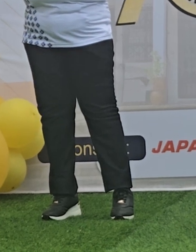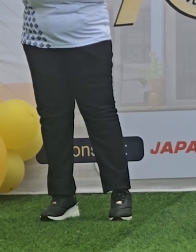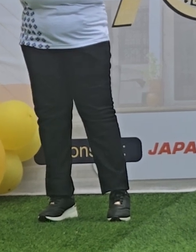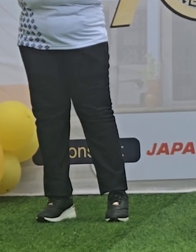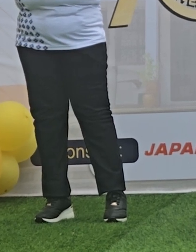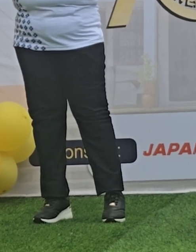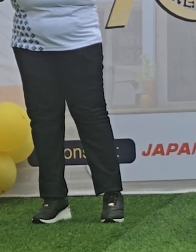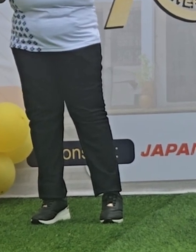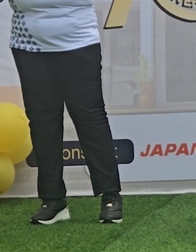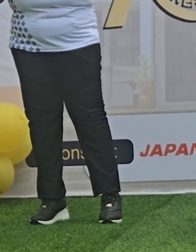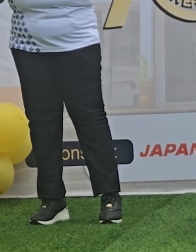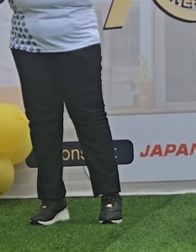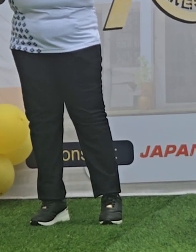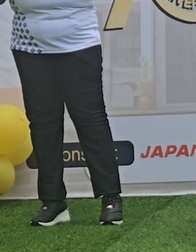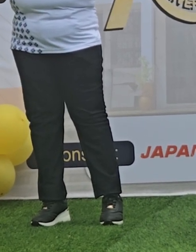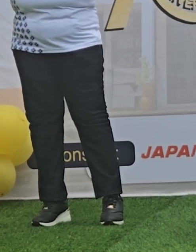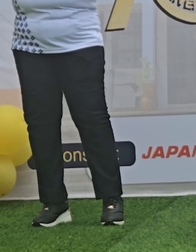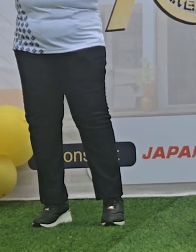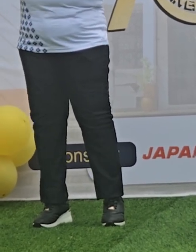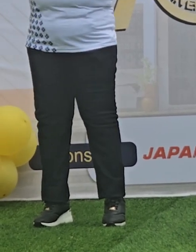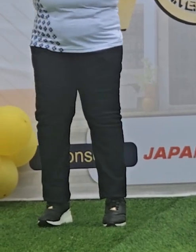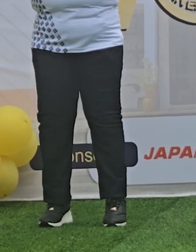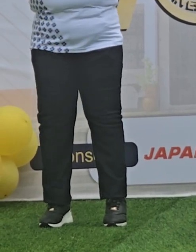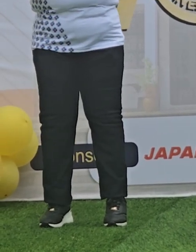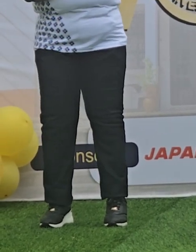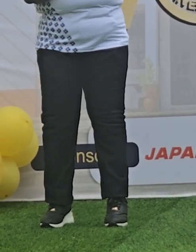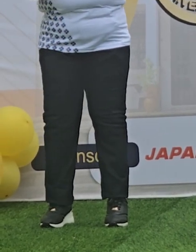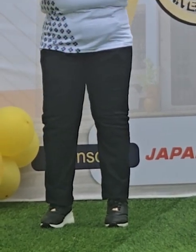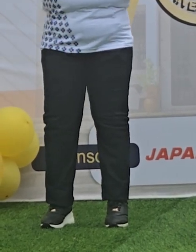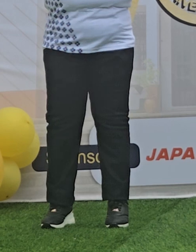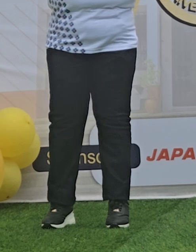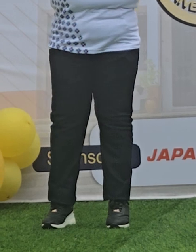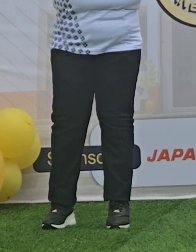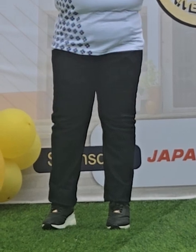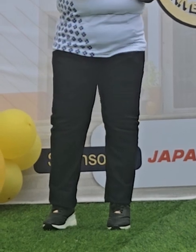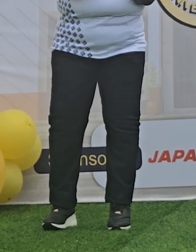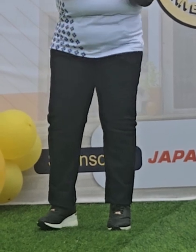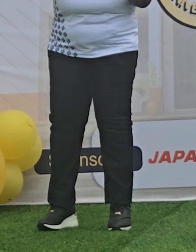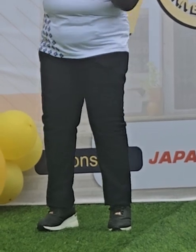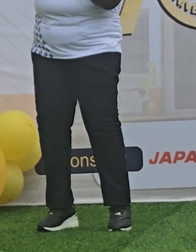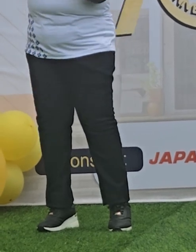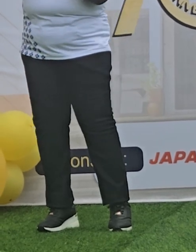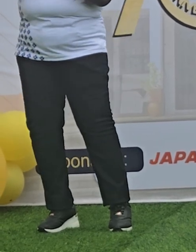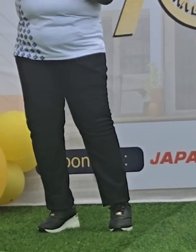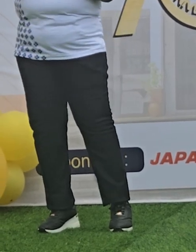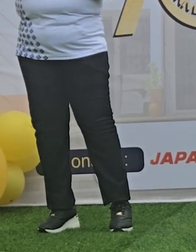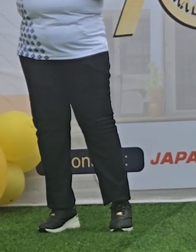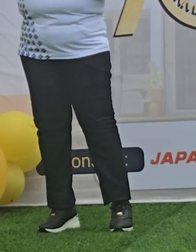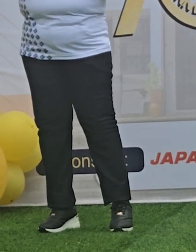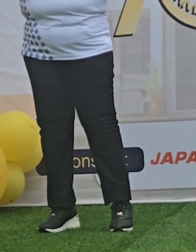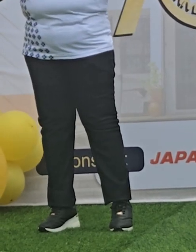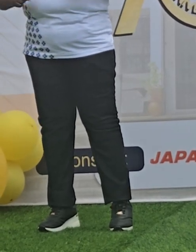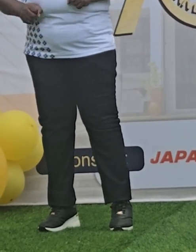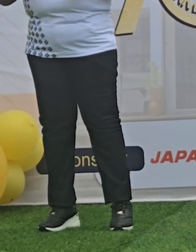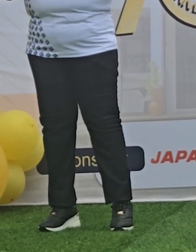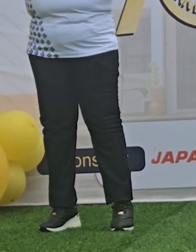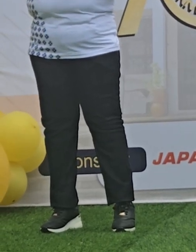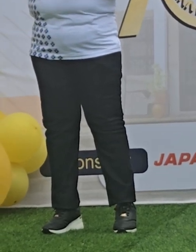those who combined sociology with other subjects from